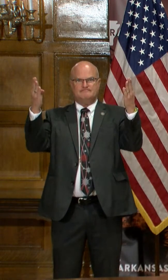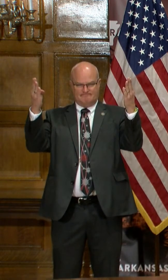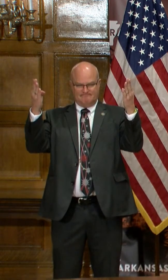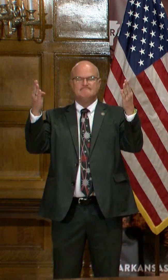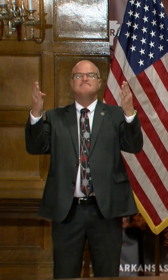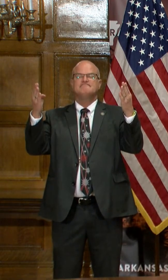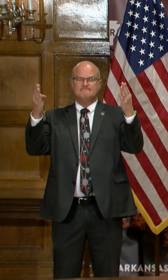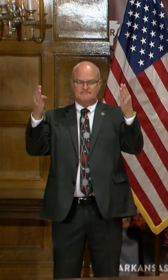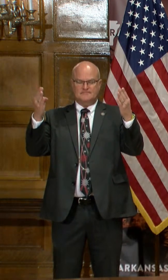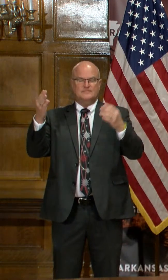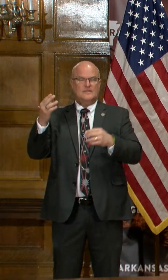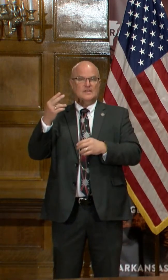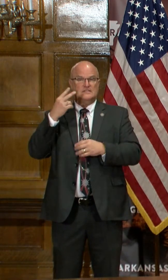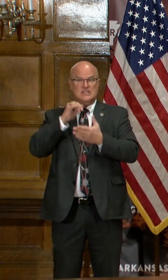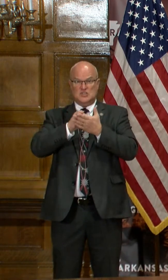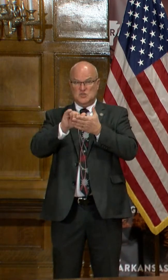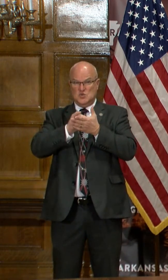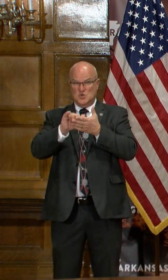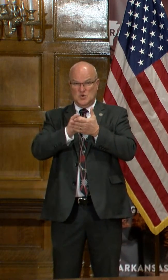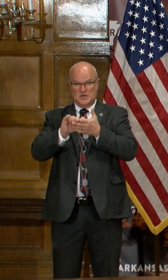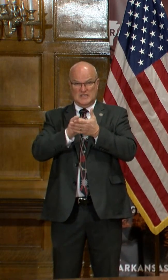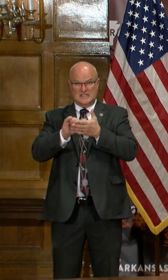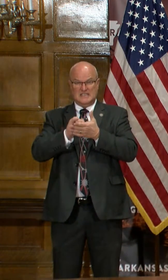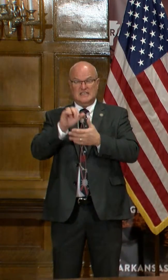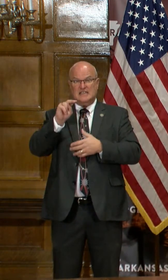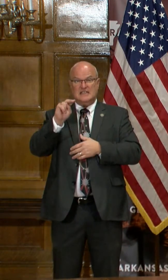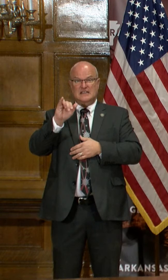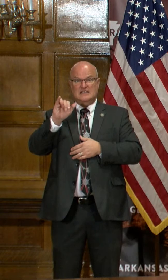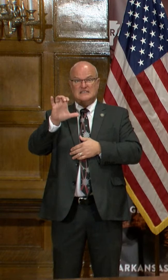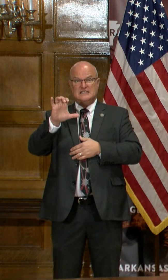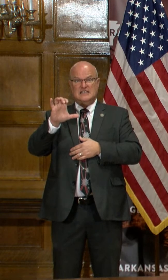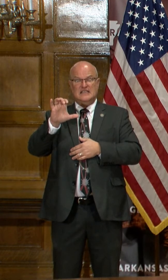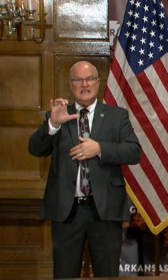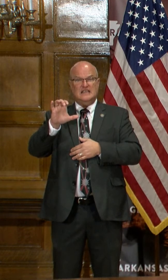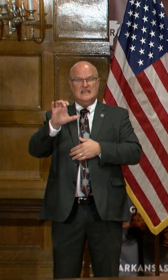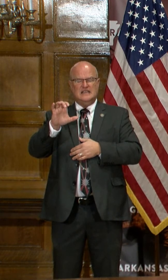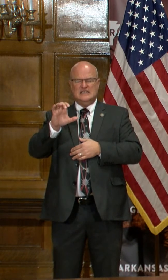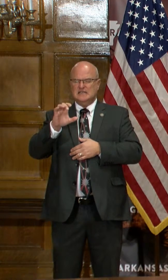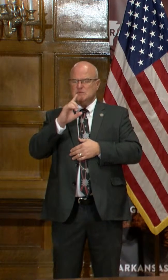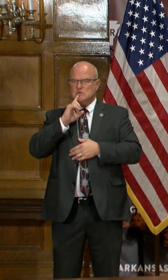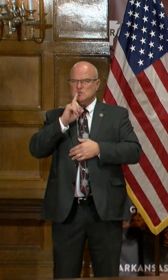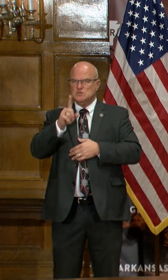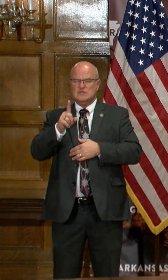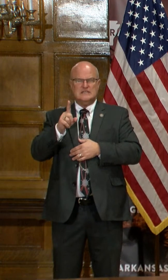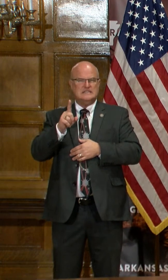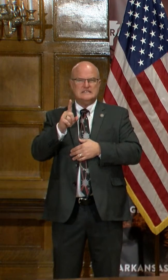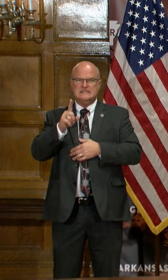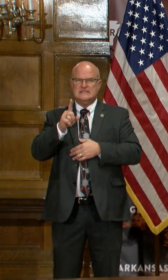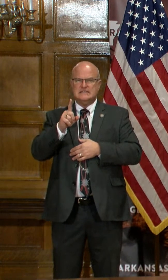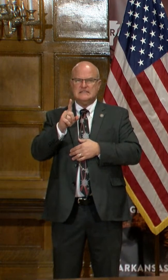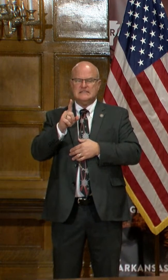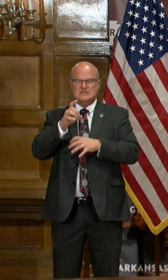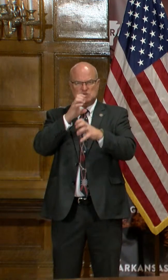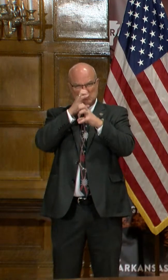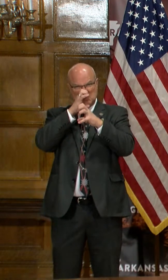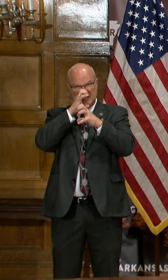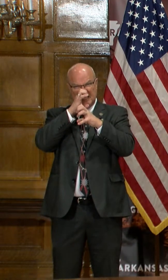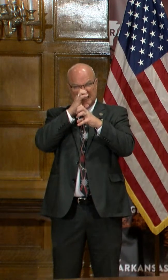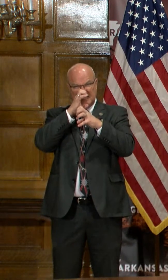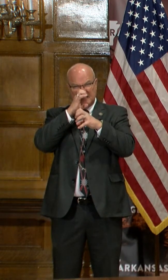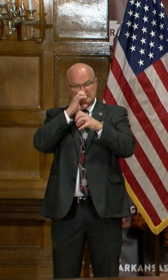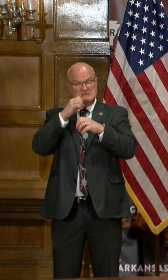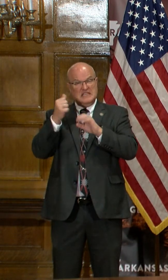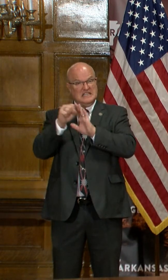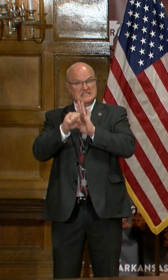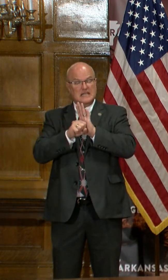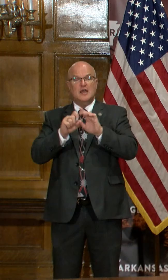And you see New York City, they've been as tight and restrictive as any state, and yet